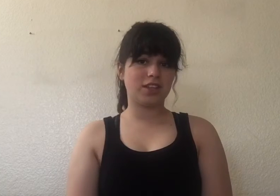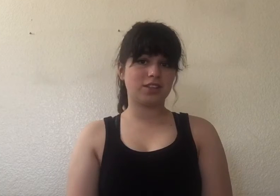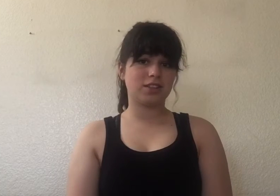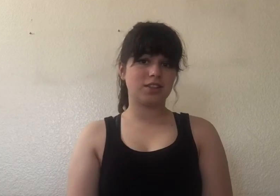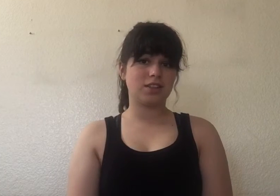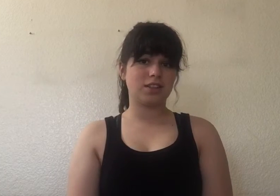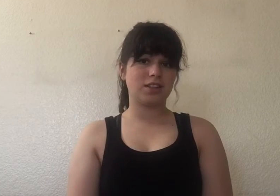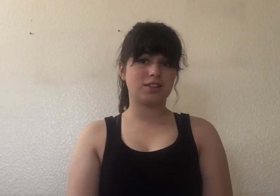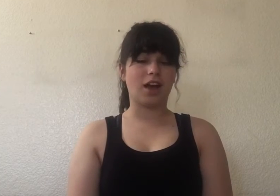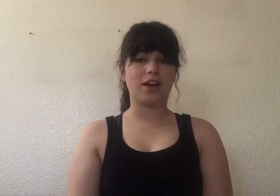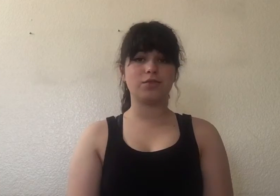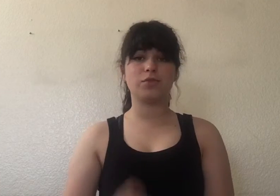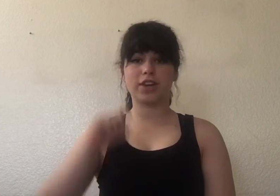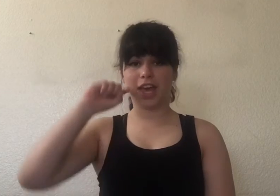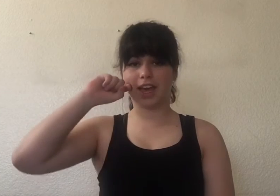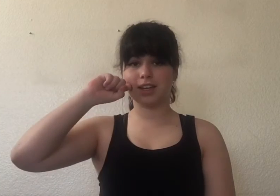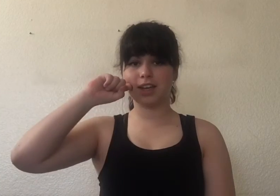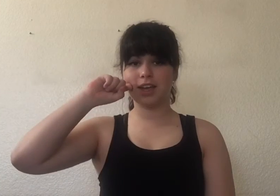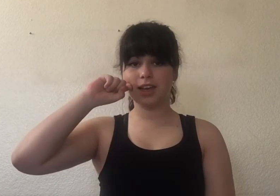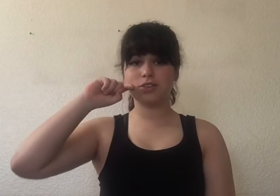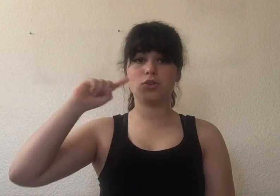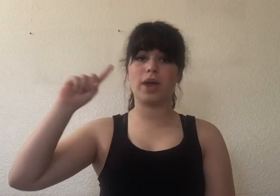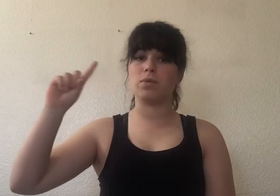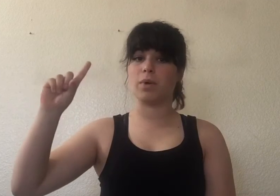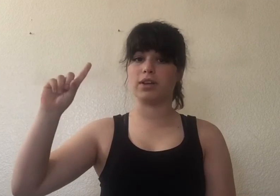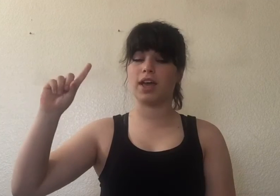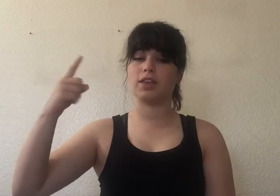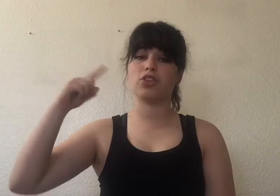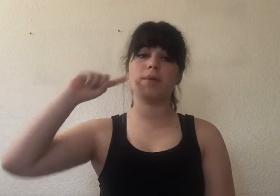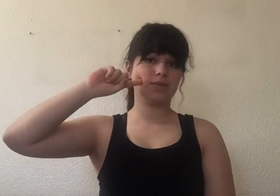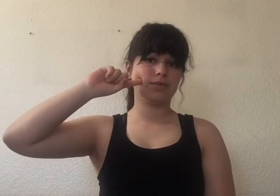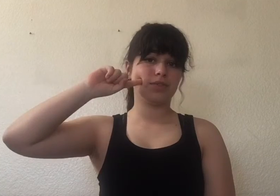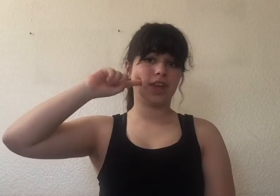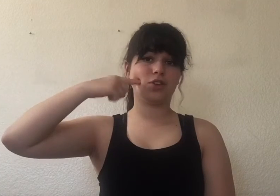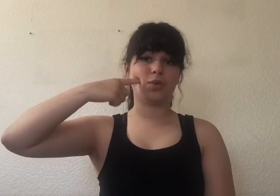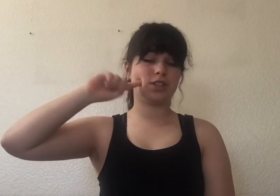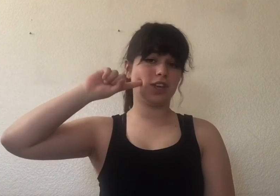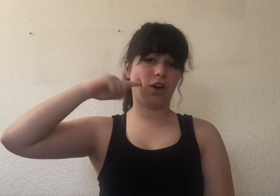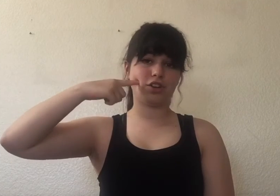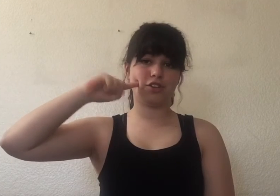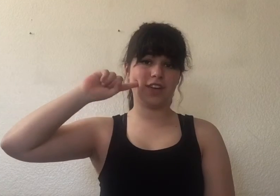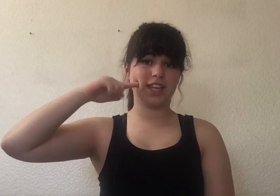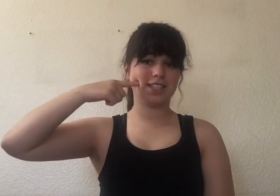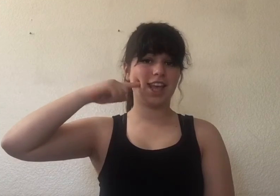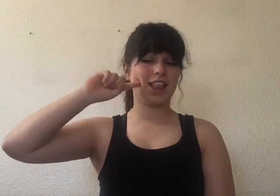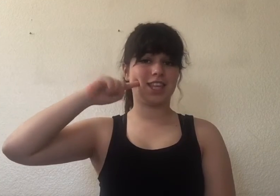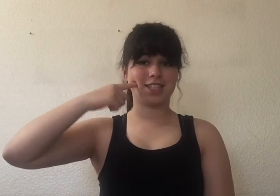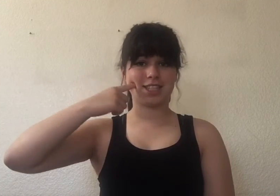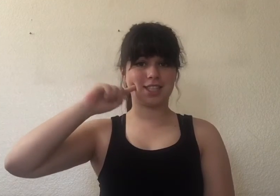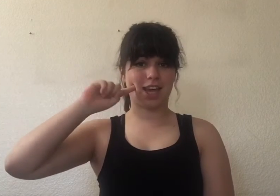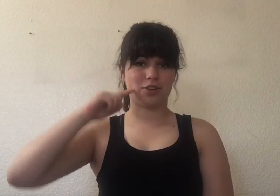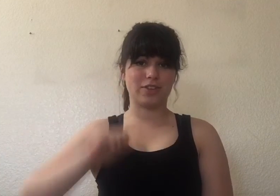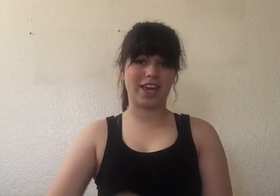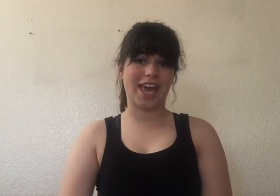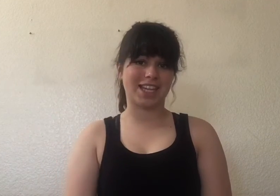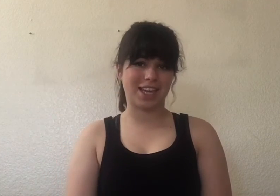this sign for candy into a 1 hand shape and twist it on your face, this is a sign for candy.